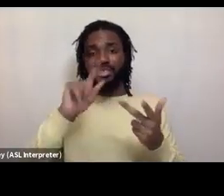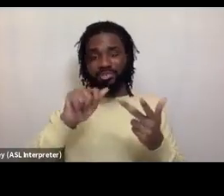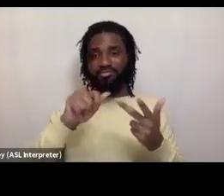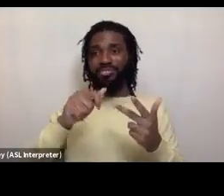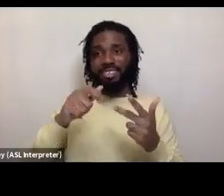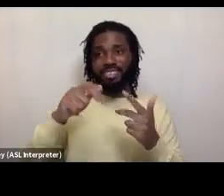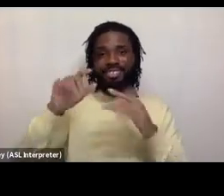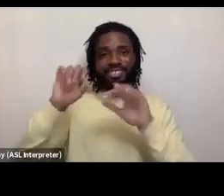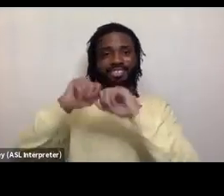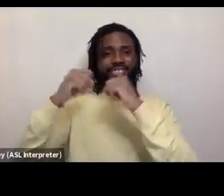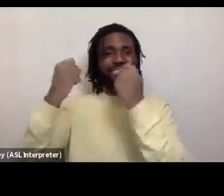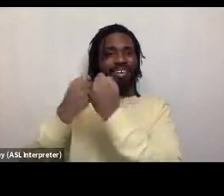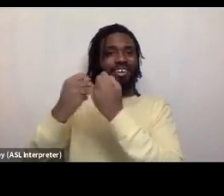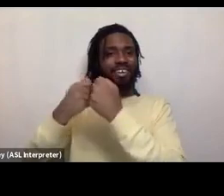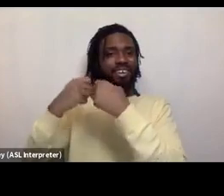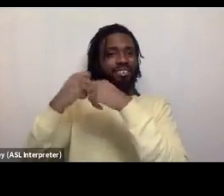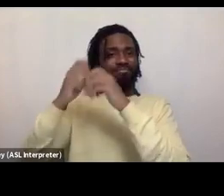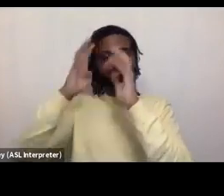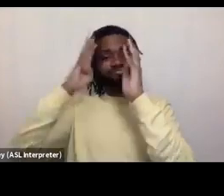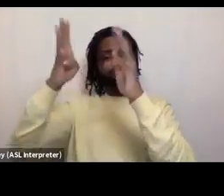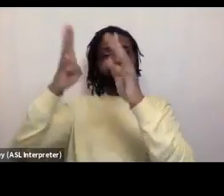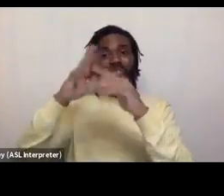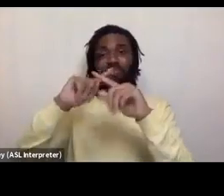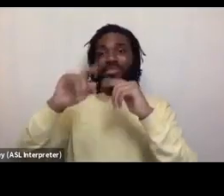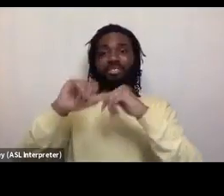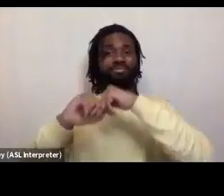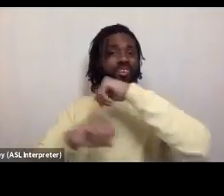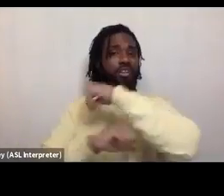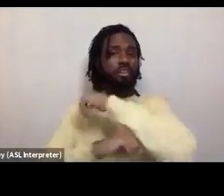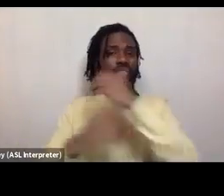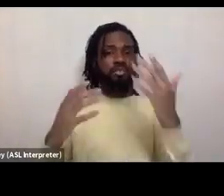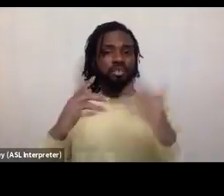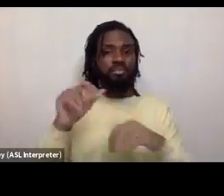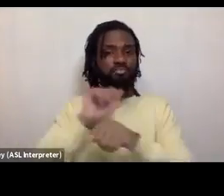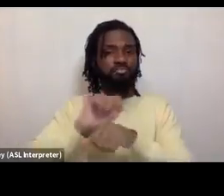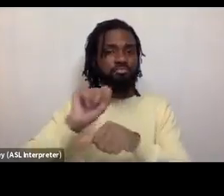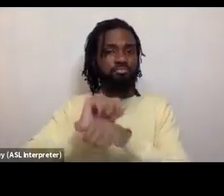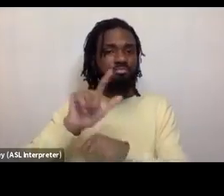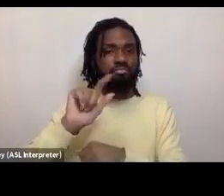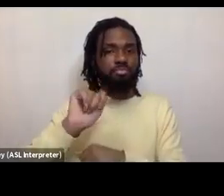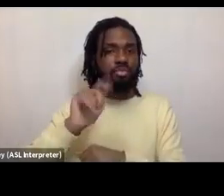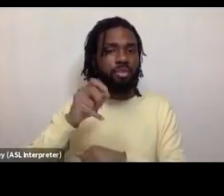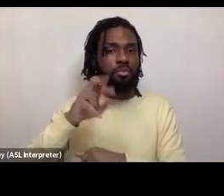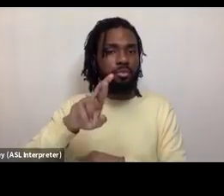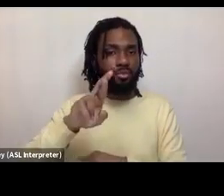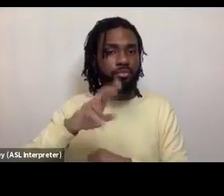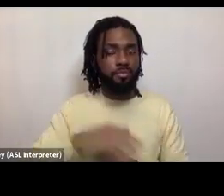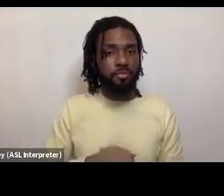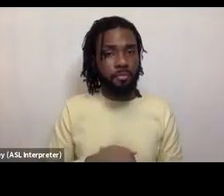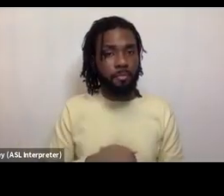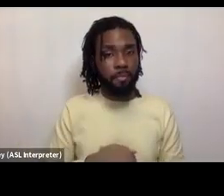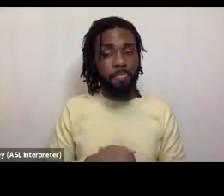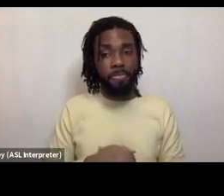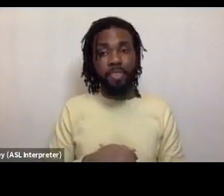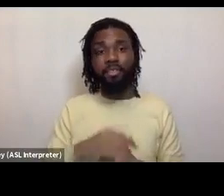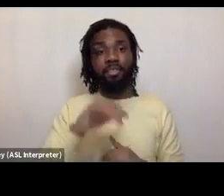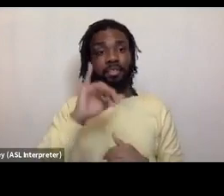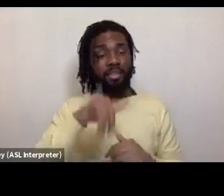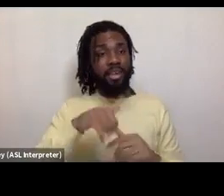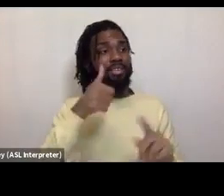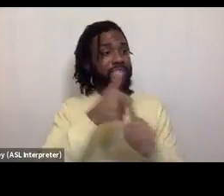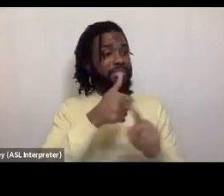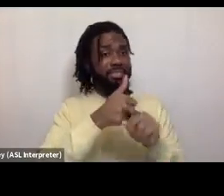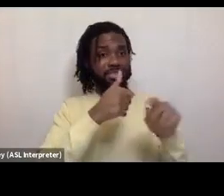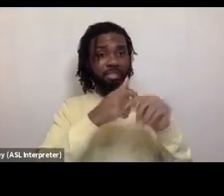constructs deeply connected with labor. And these dynamics, you know, are needed to control